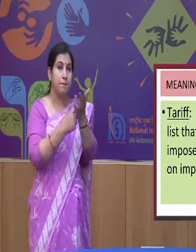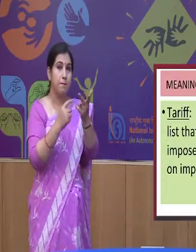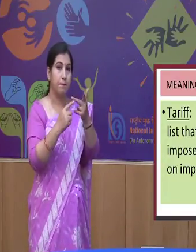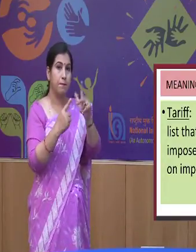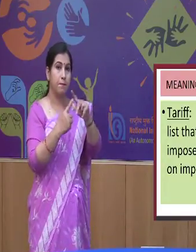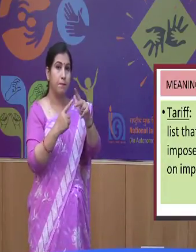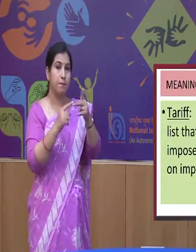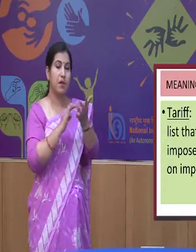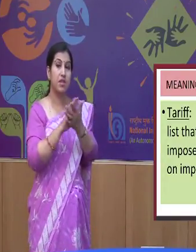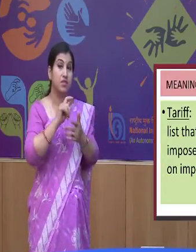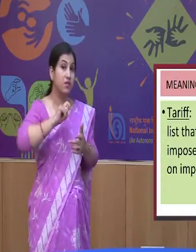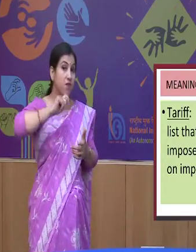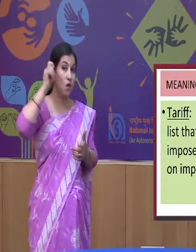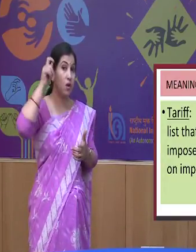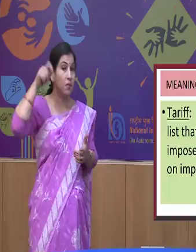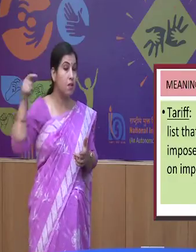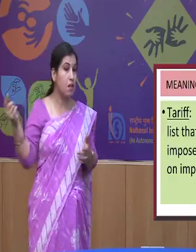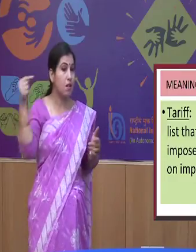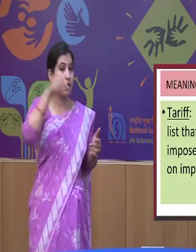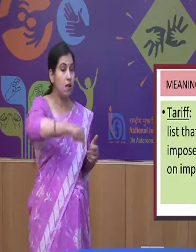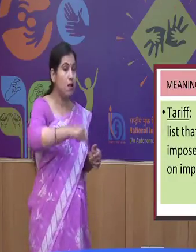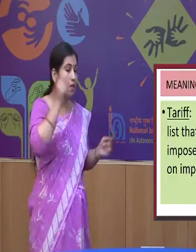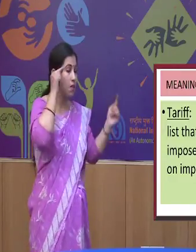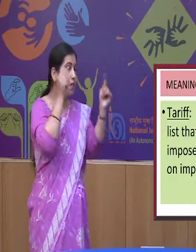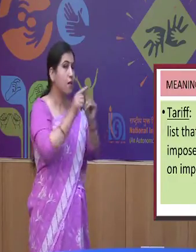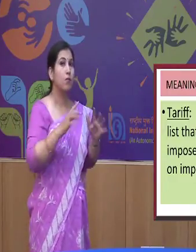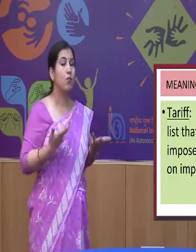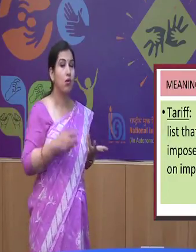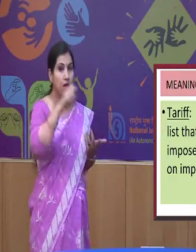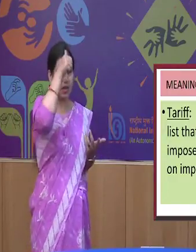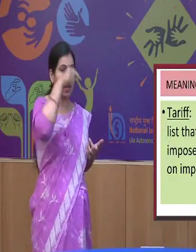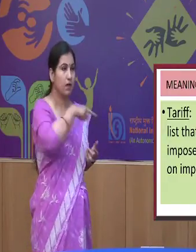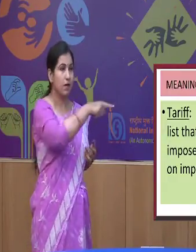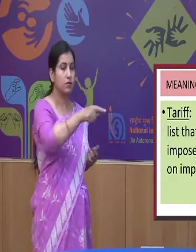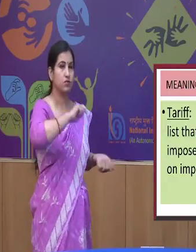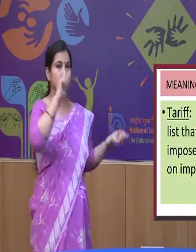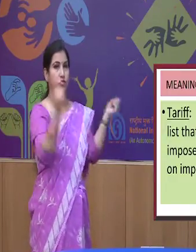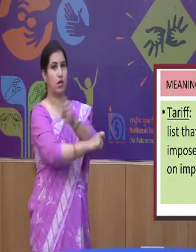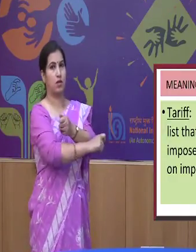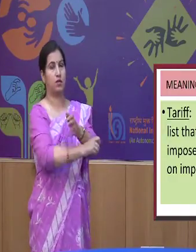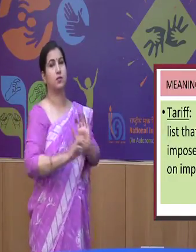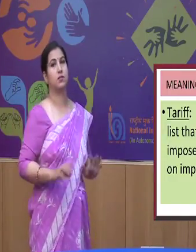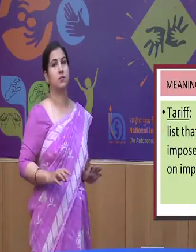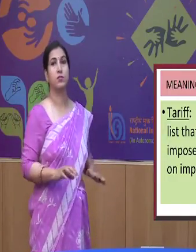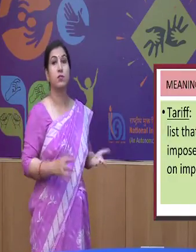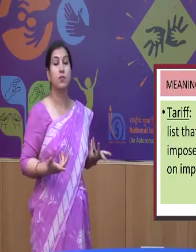India was to transform India from a producer to